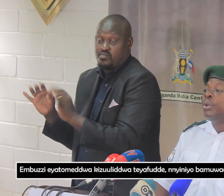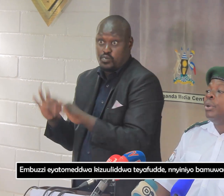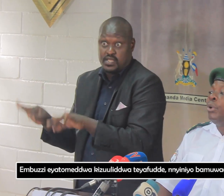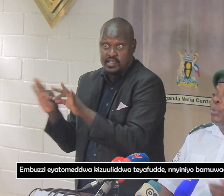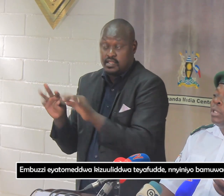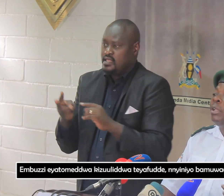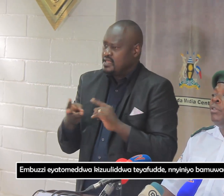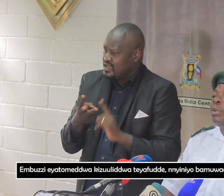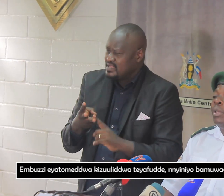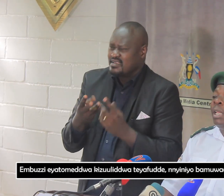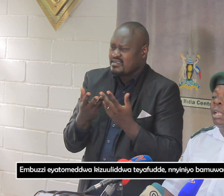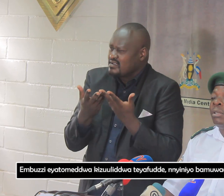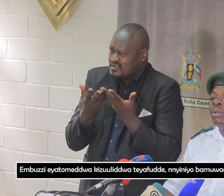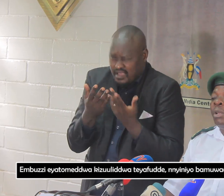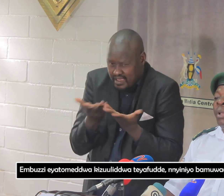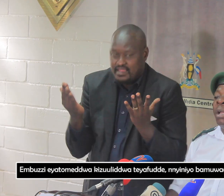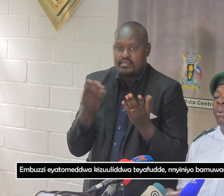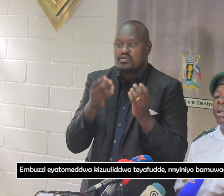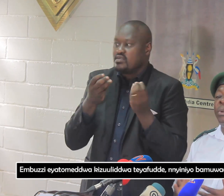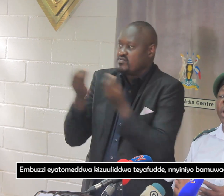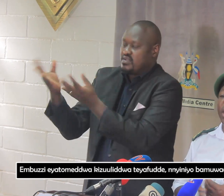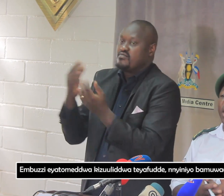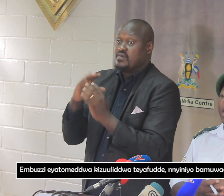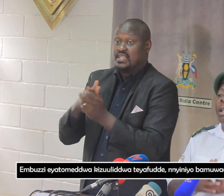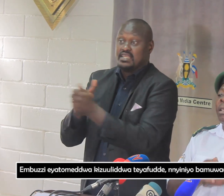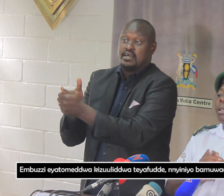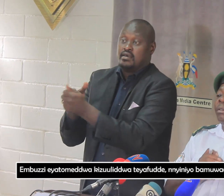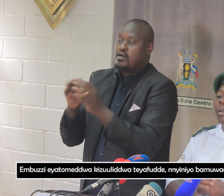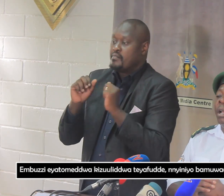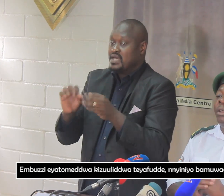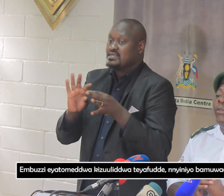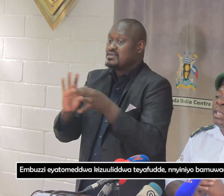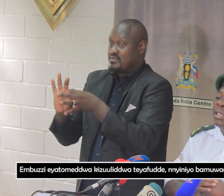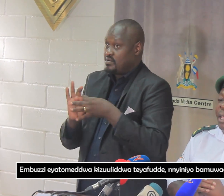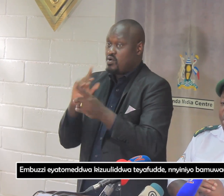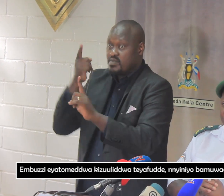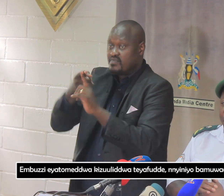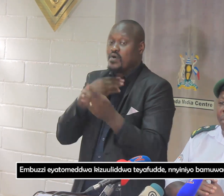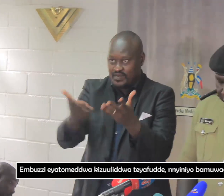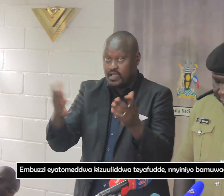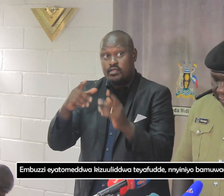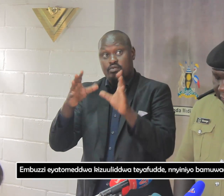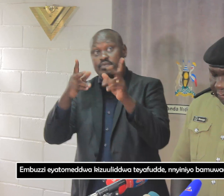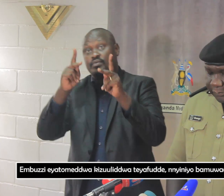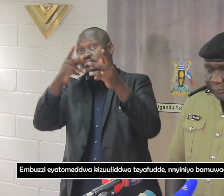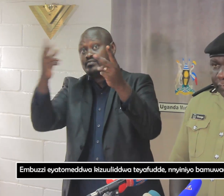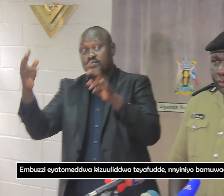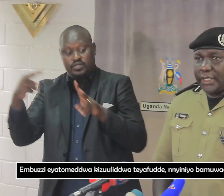continue reporting even to the leaders so that we can work together and defeat the enemy.